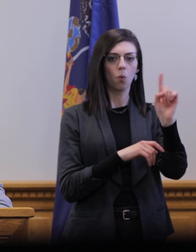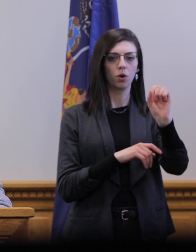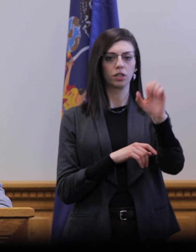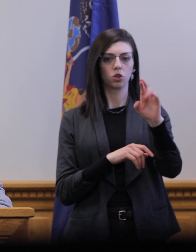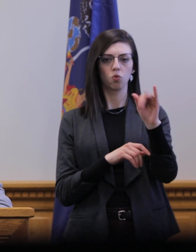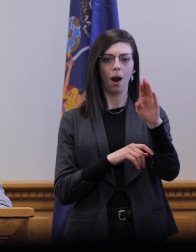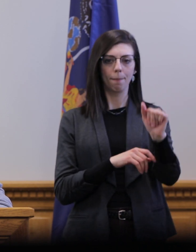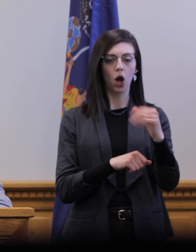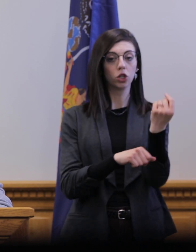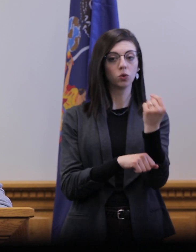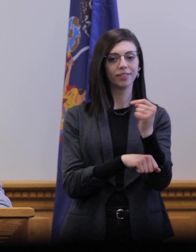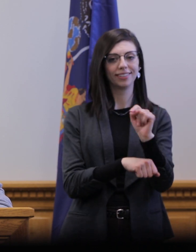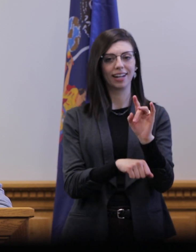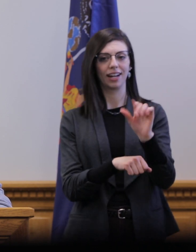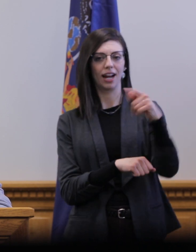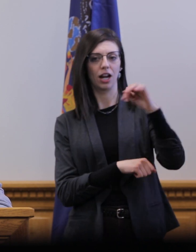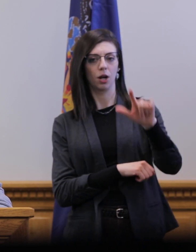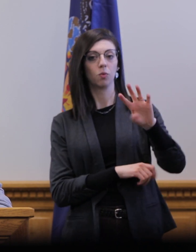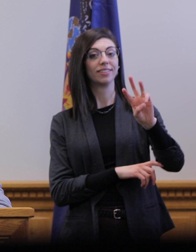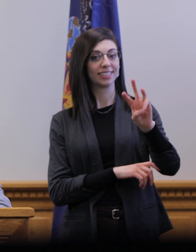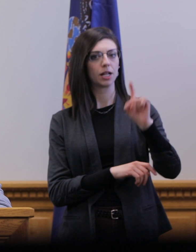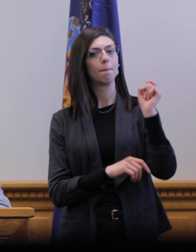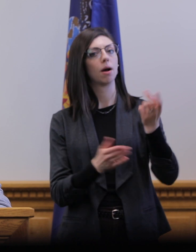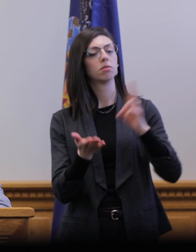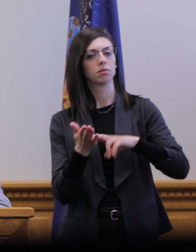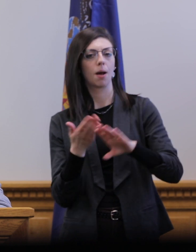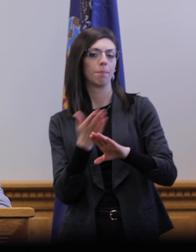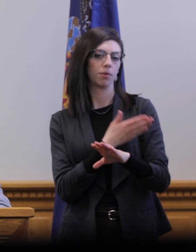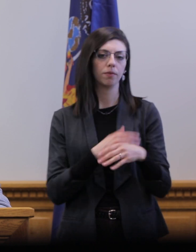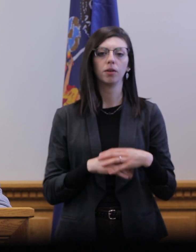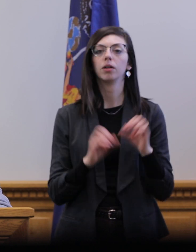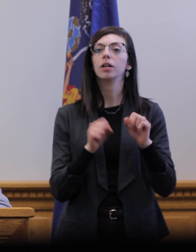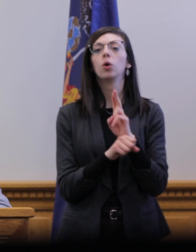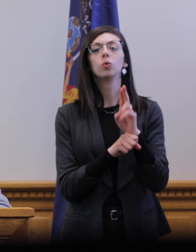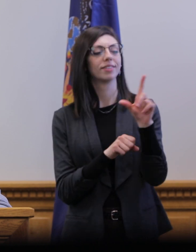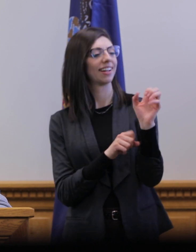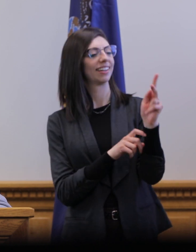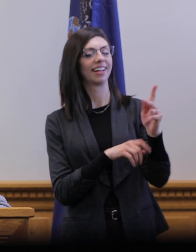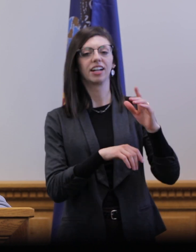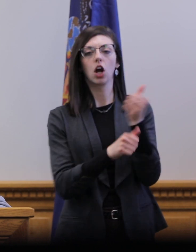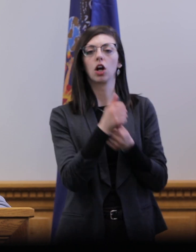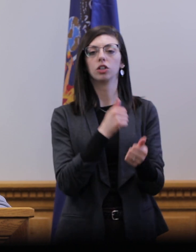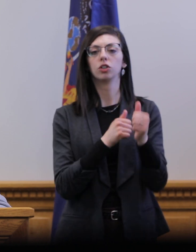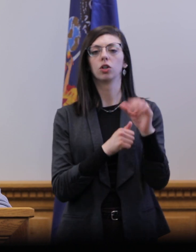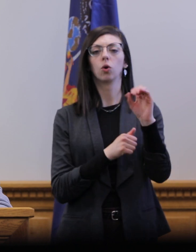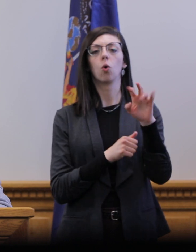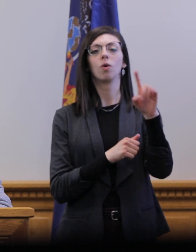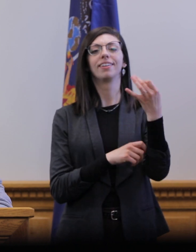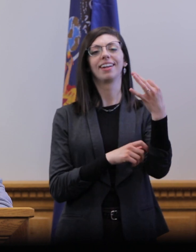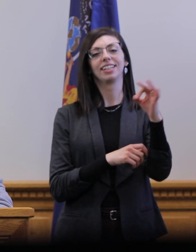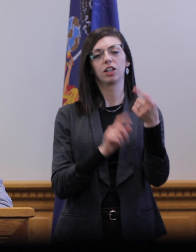You need to register for these clinics ahead of time. You can register through a link on the County Health Department COVID-19